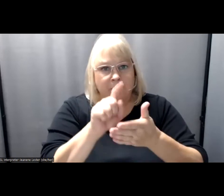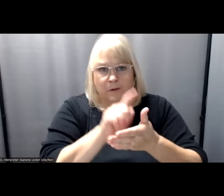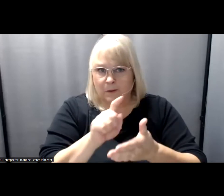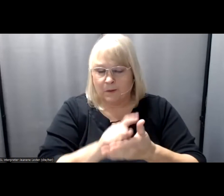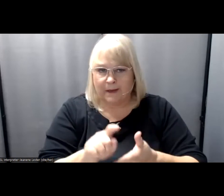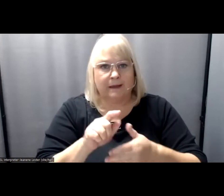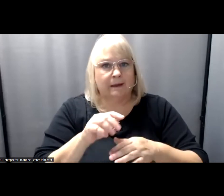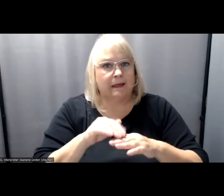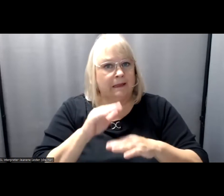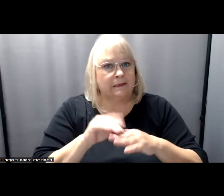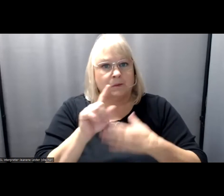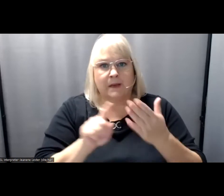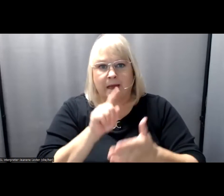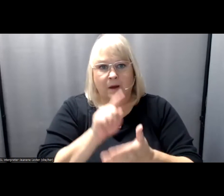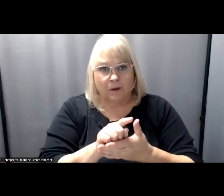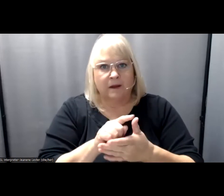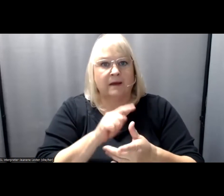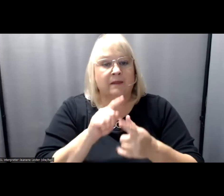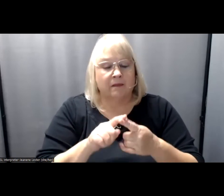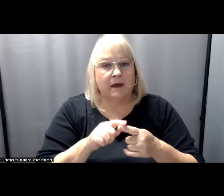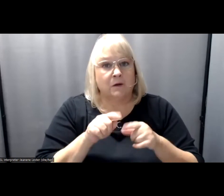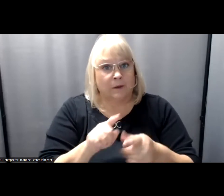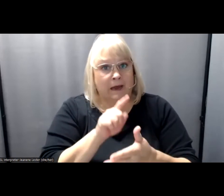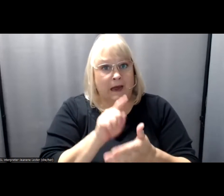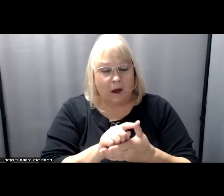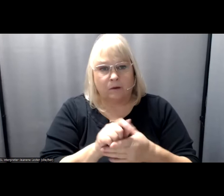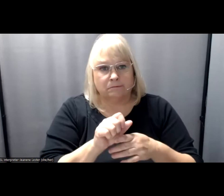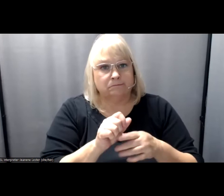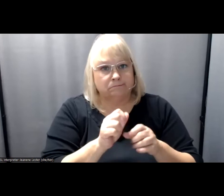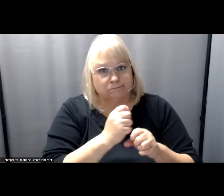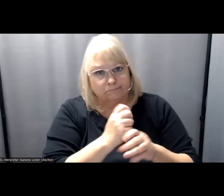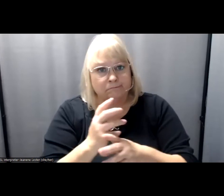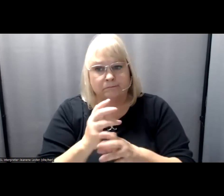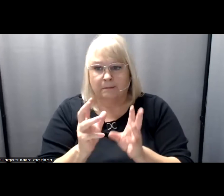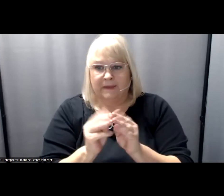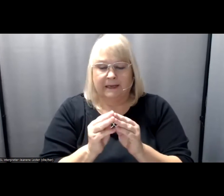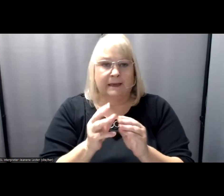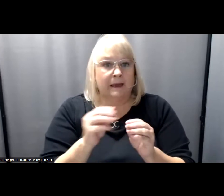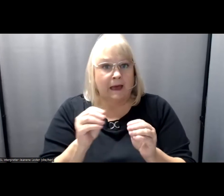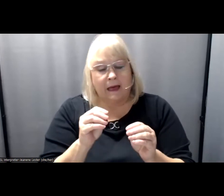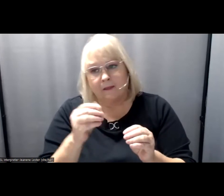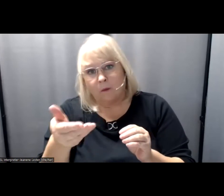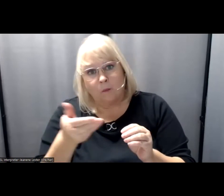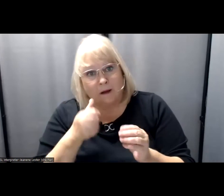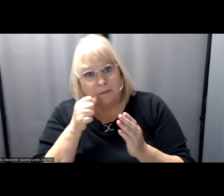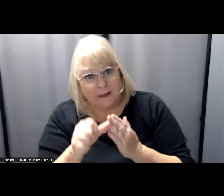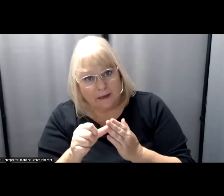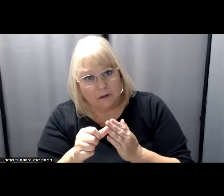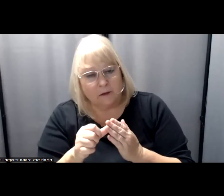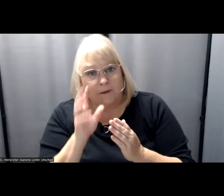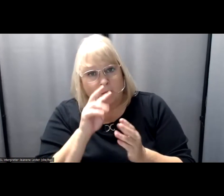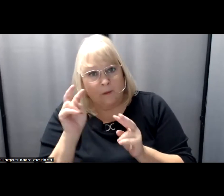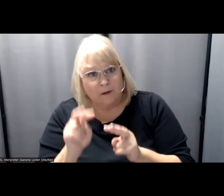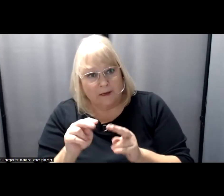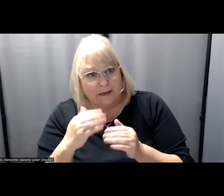an hour. Then do pre-work for your meetings and the welcome letter that we're going to look at next. And then look